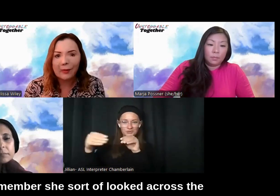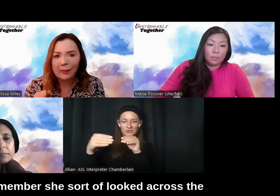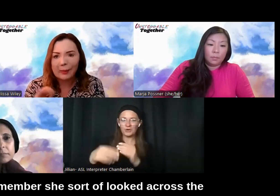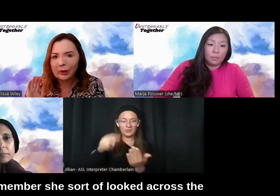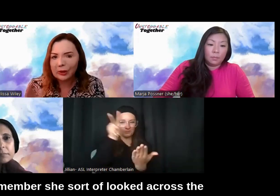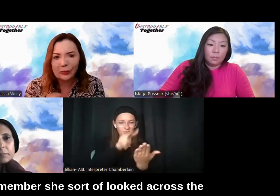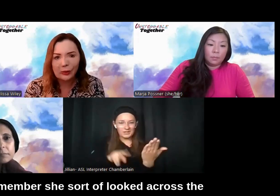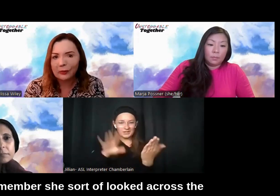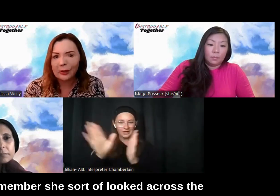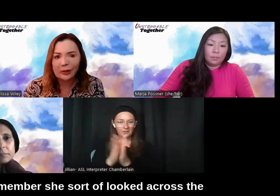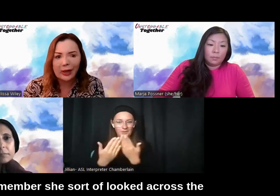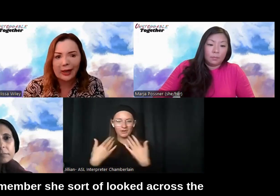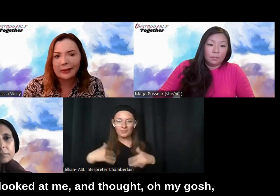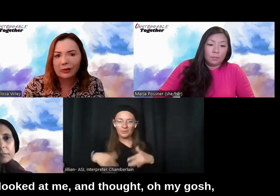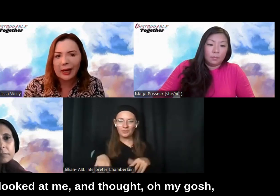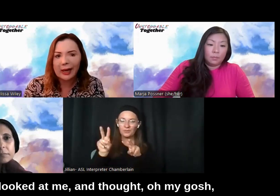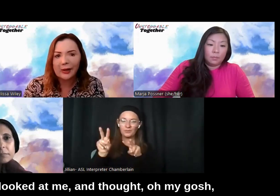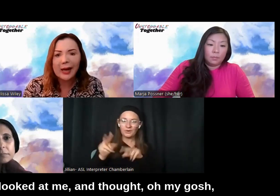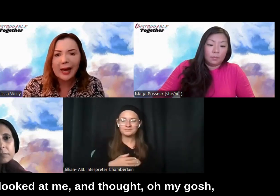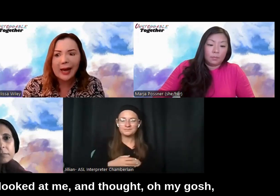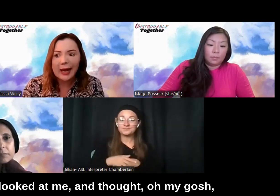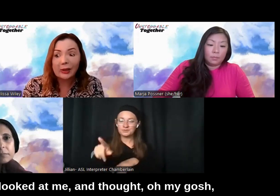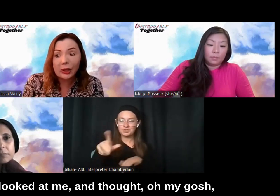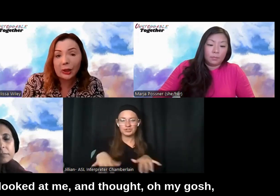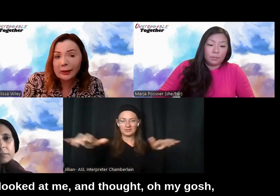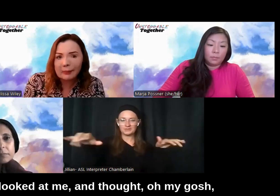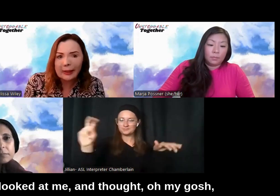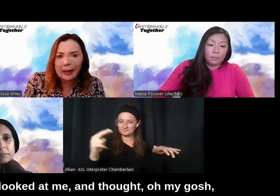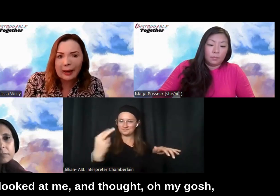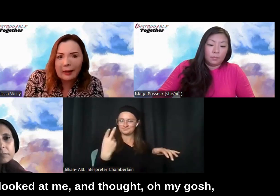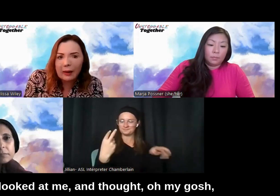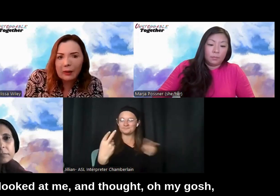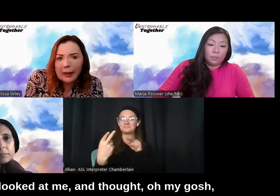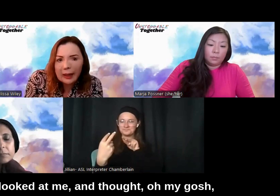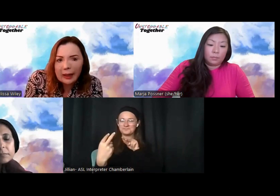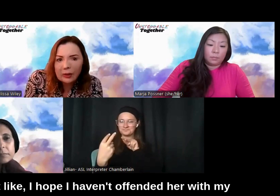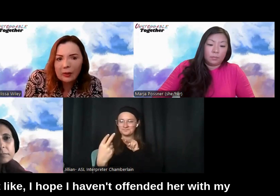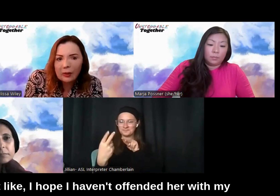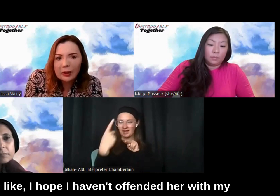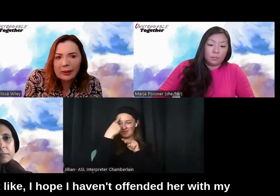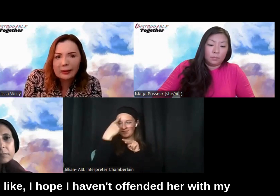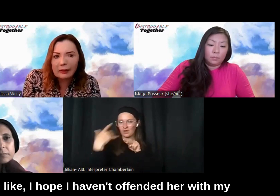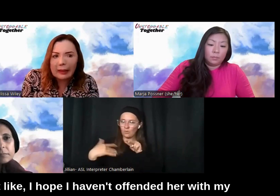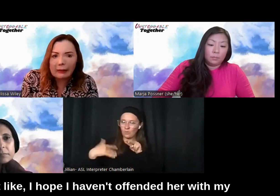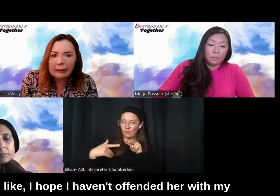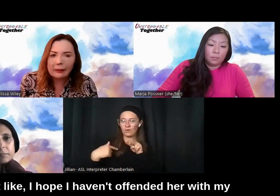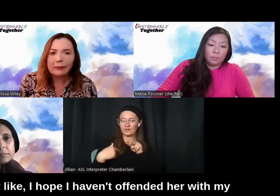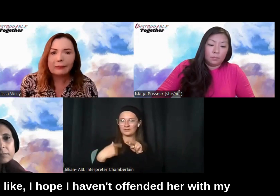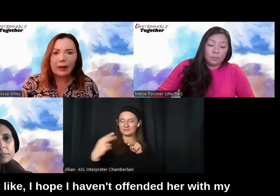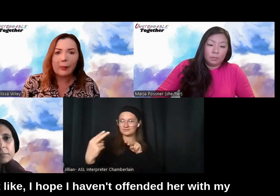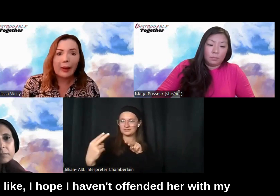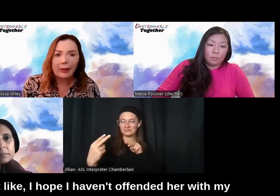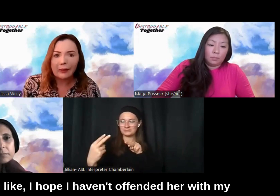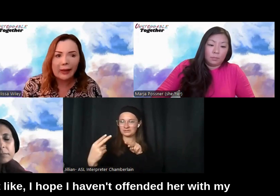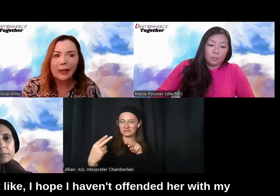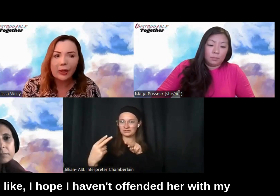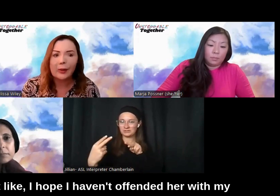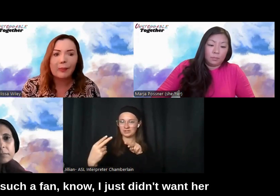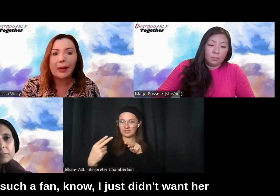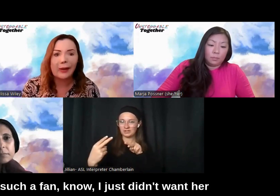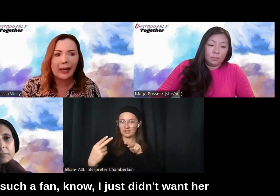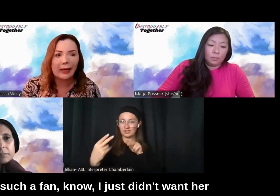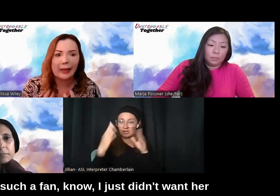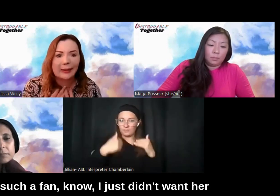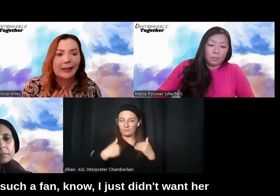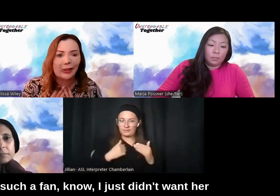And I remember she sort of looked across the crowd and she looked at me and I thought, oh my gosh, I hope she doesn't I hope I haven't offended her with